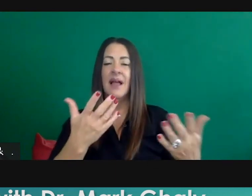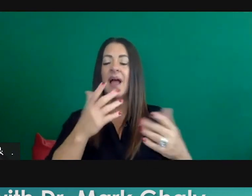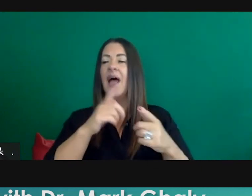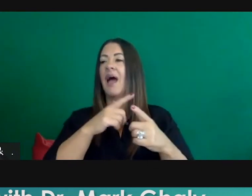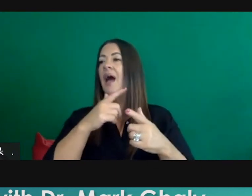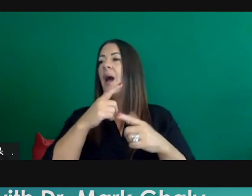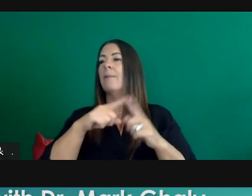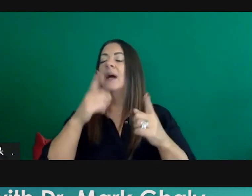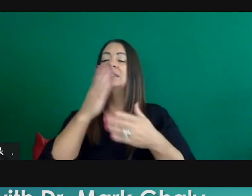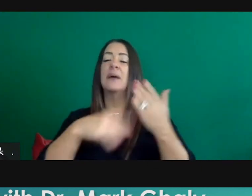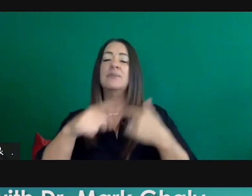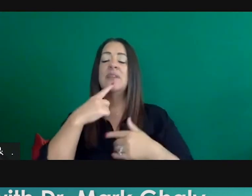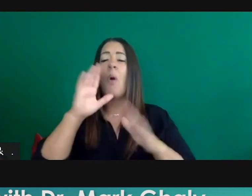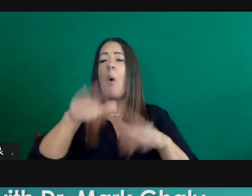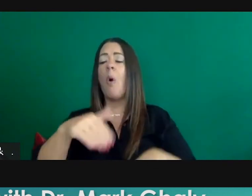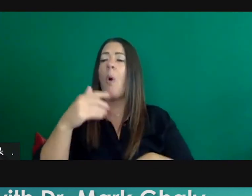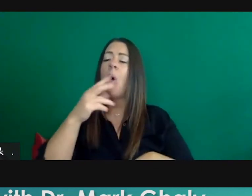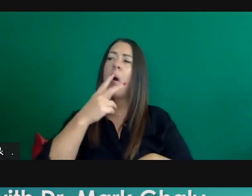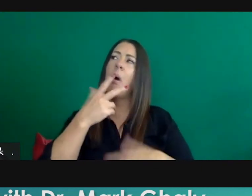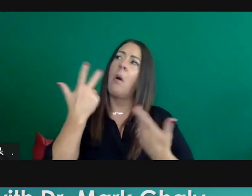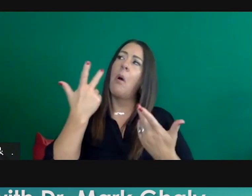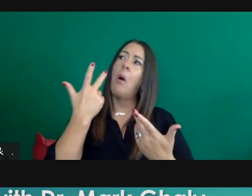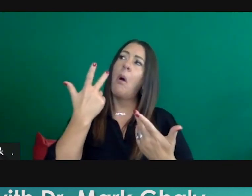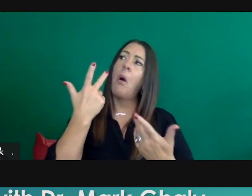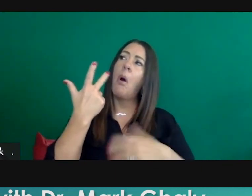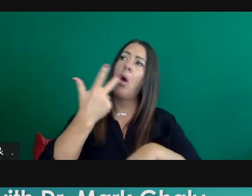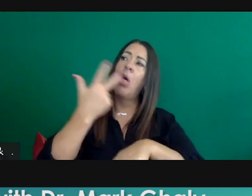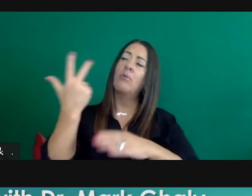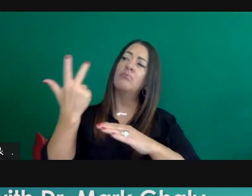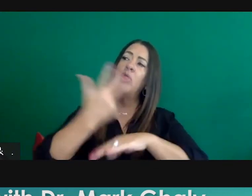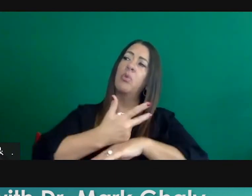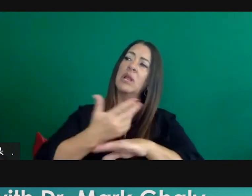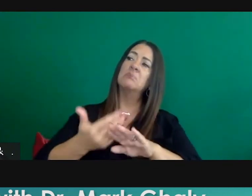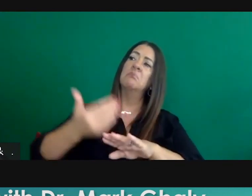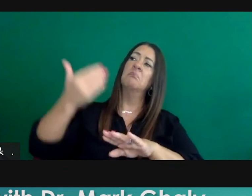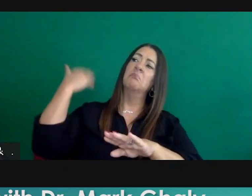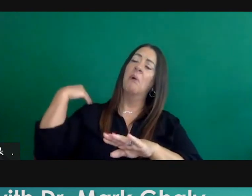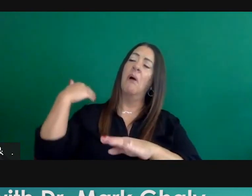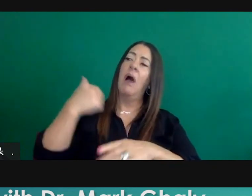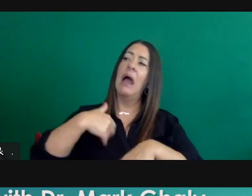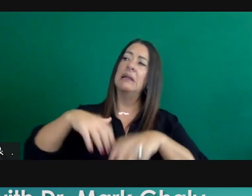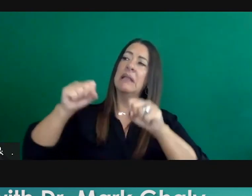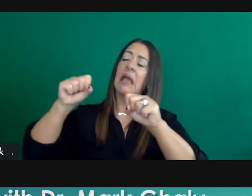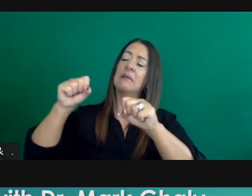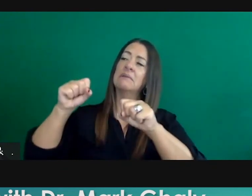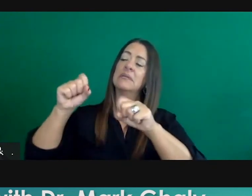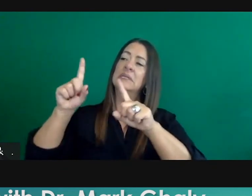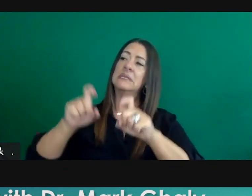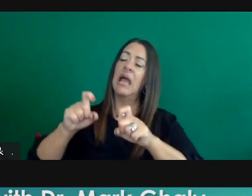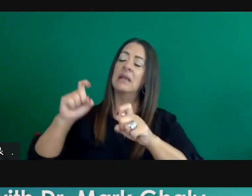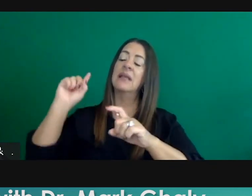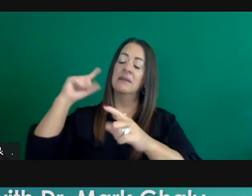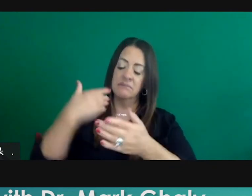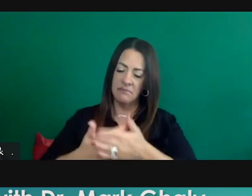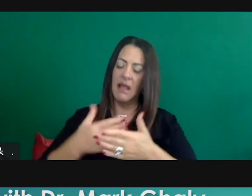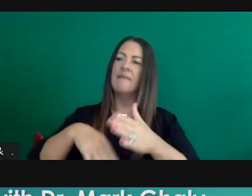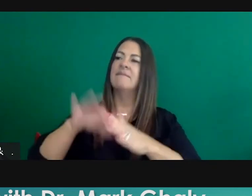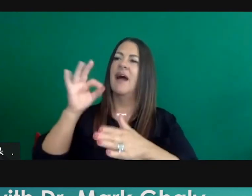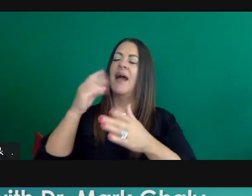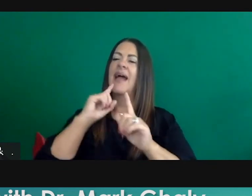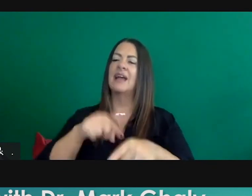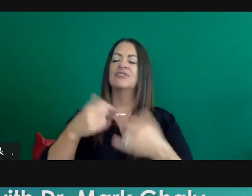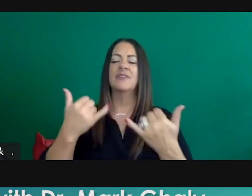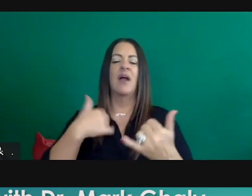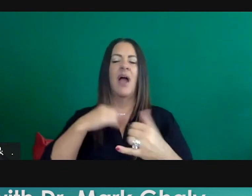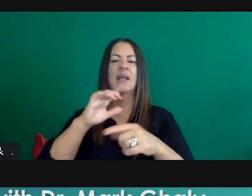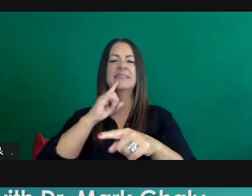3 days ago, so I'm negative, that gives me a green light to do many things that you would have otherwise not done, especially using the guidelines.